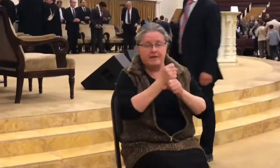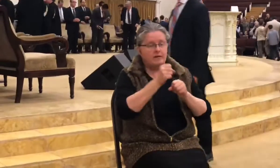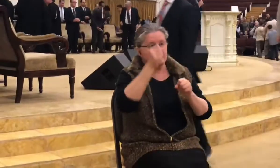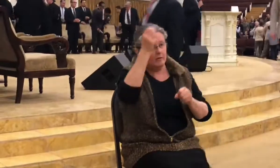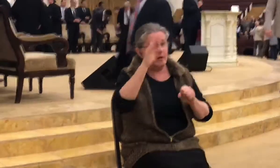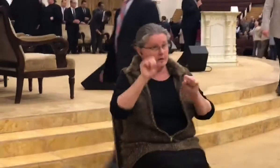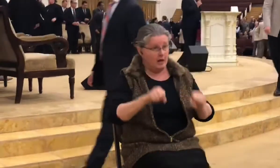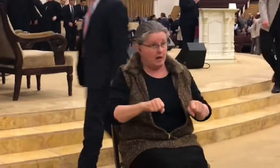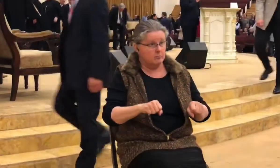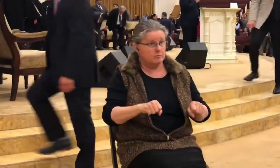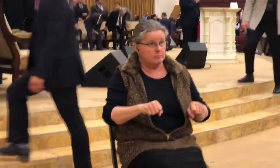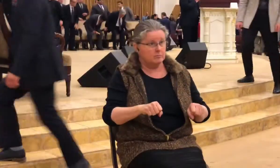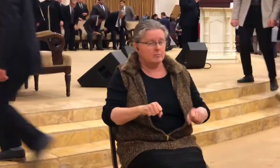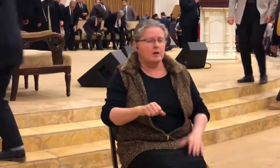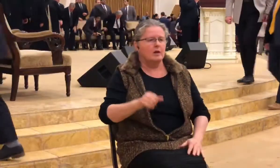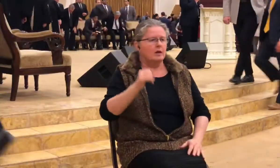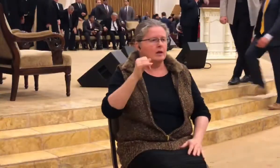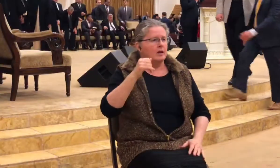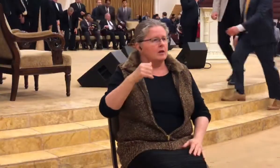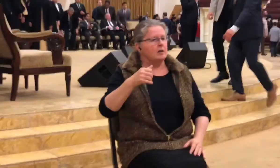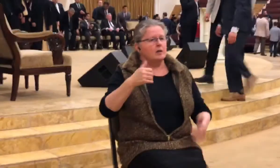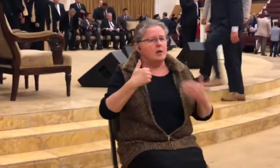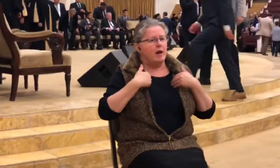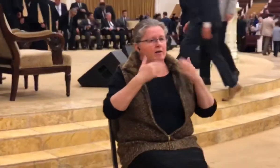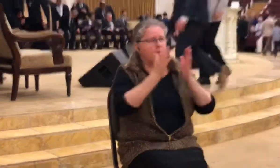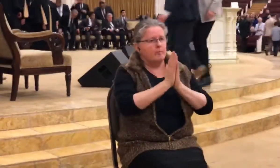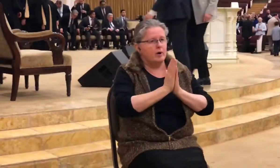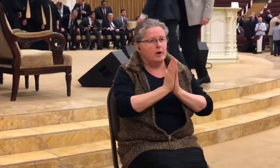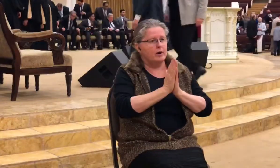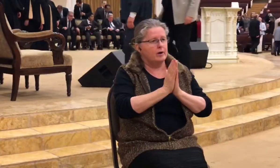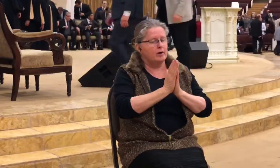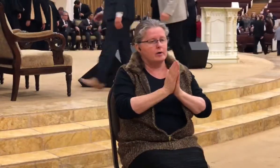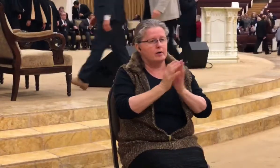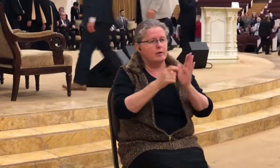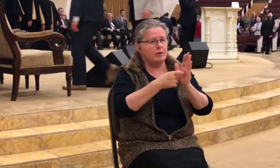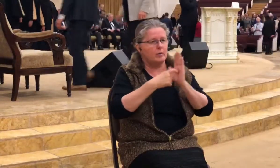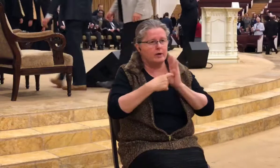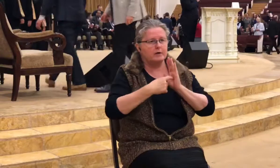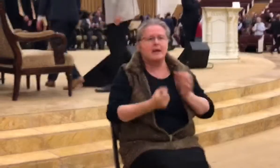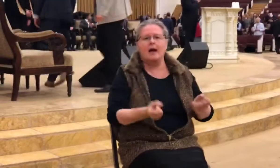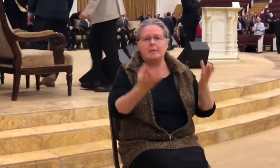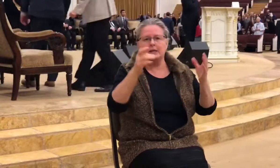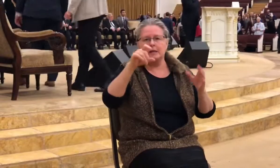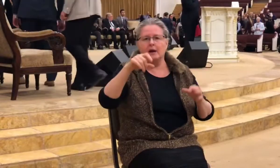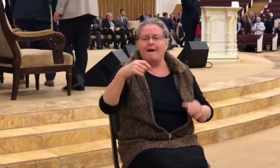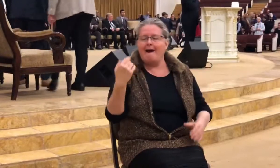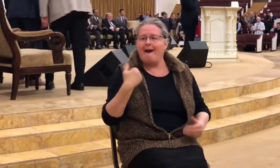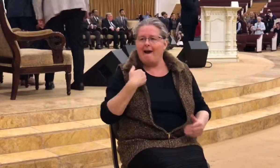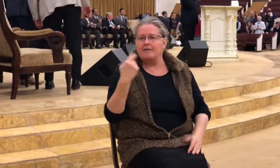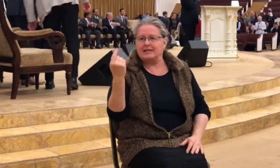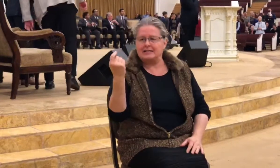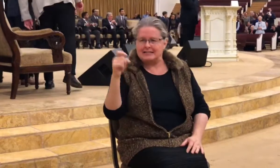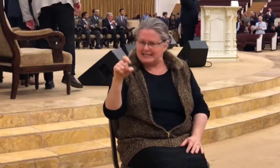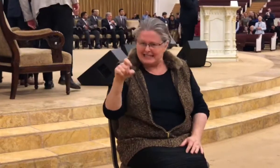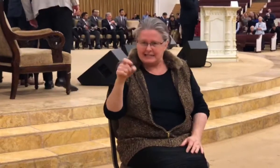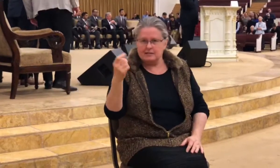Let me see your hand if you got a need in your life tonight. Let me see your hand. How many believe God can meet that